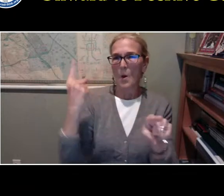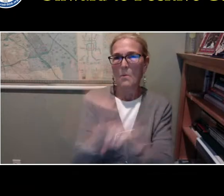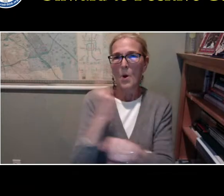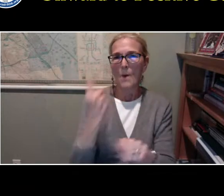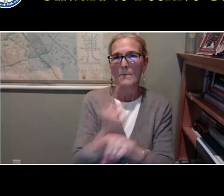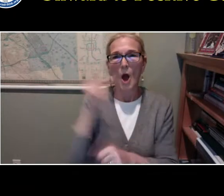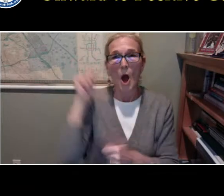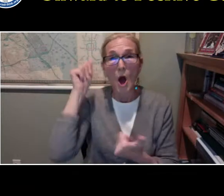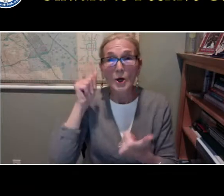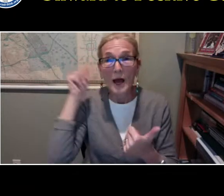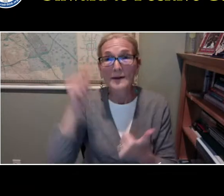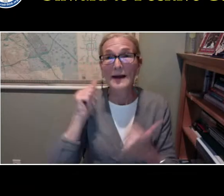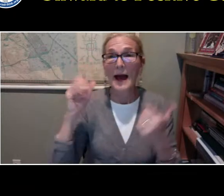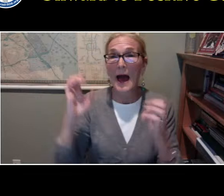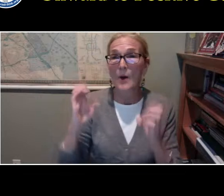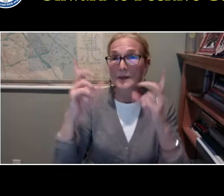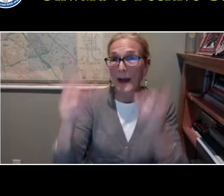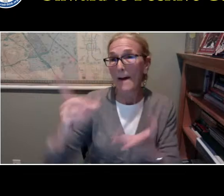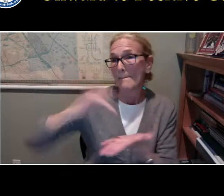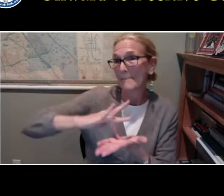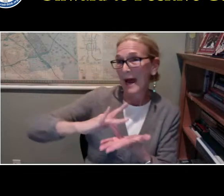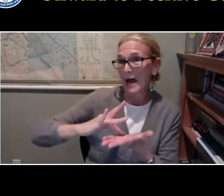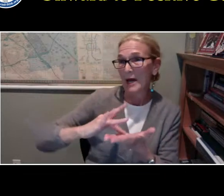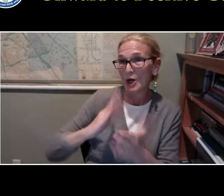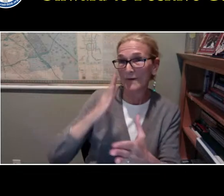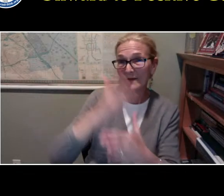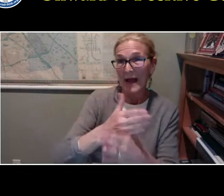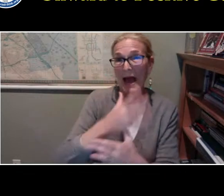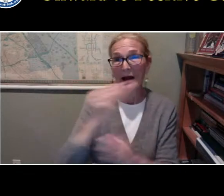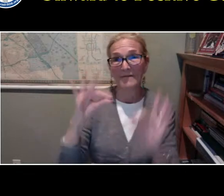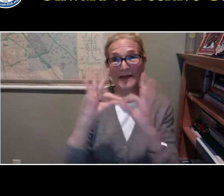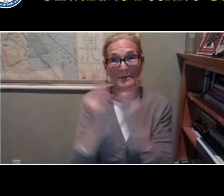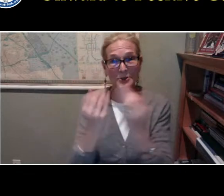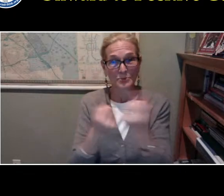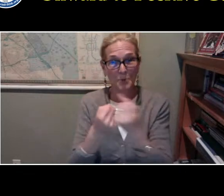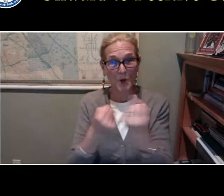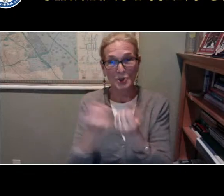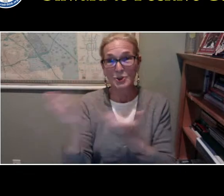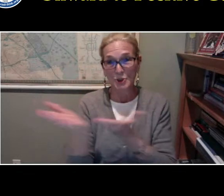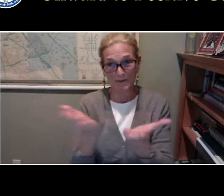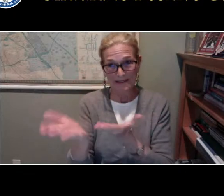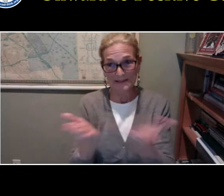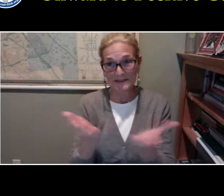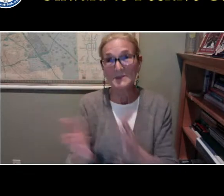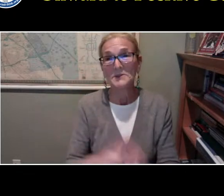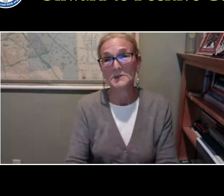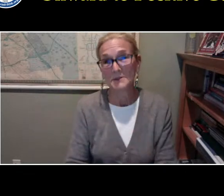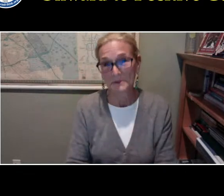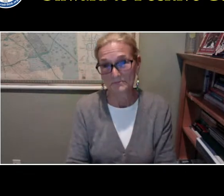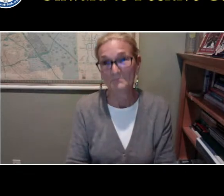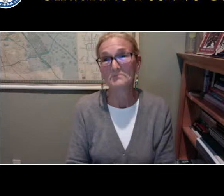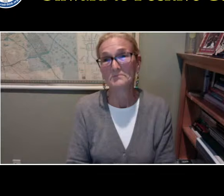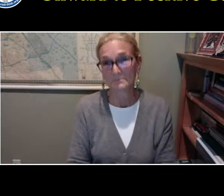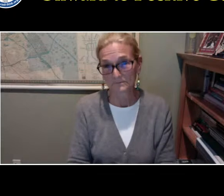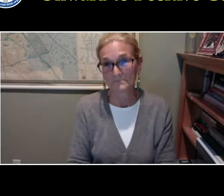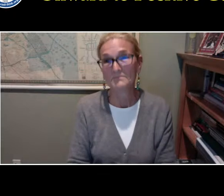audiological, educational, medical intervention, and family support